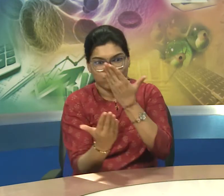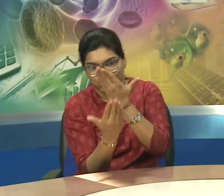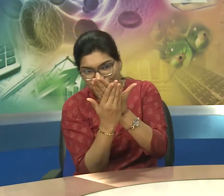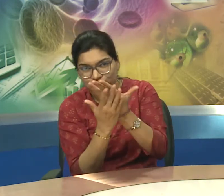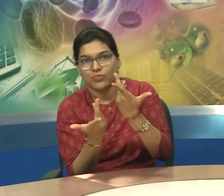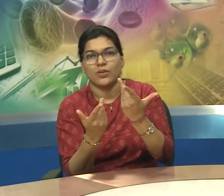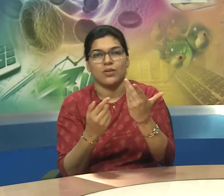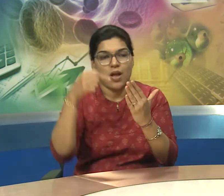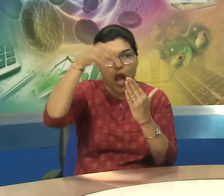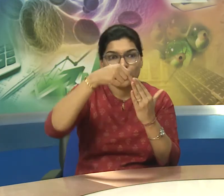etc.